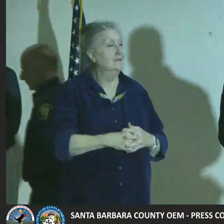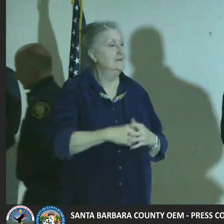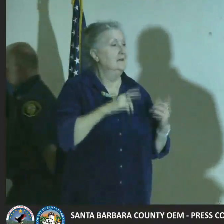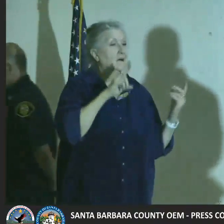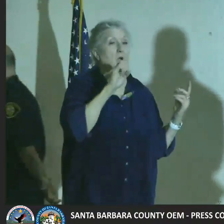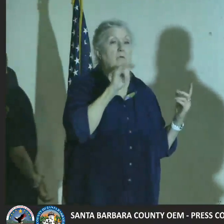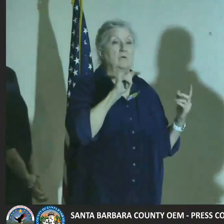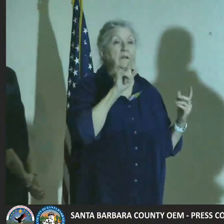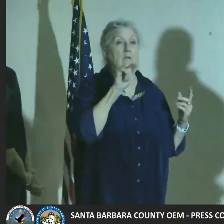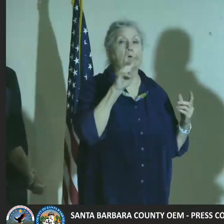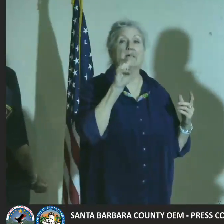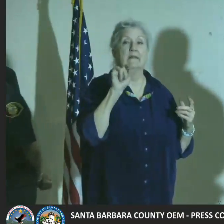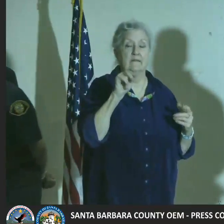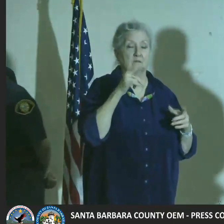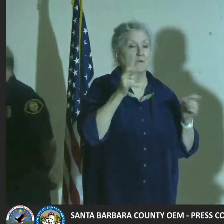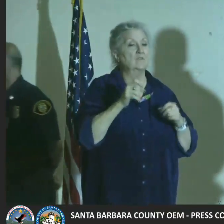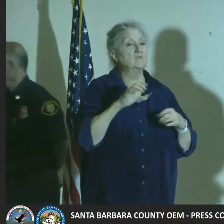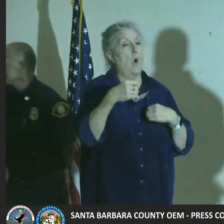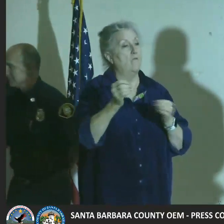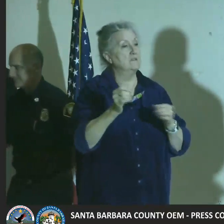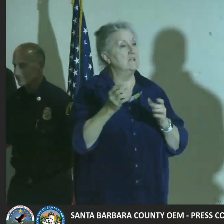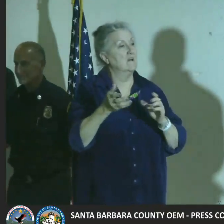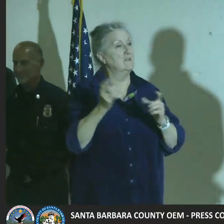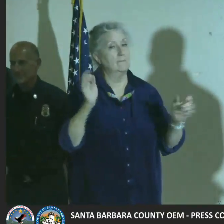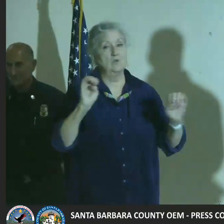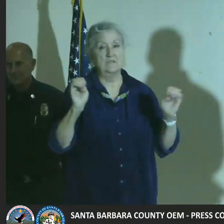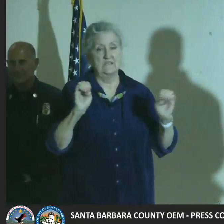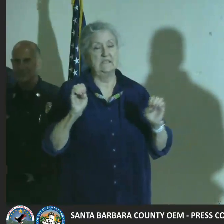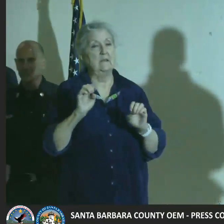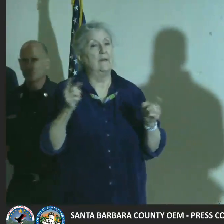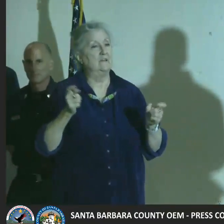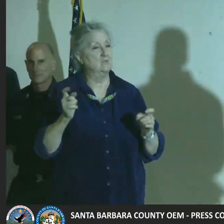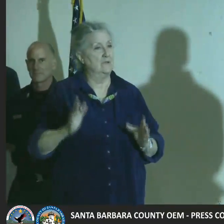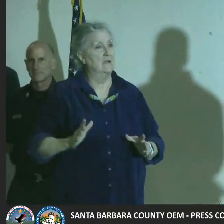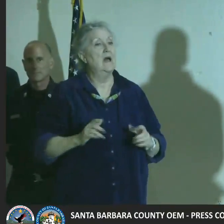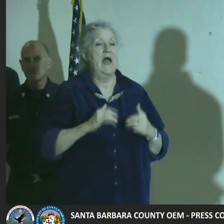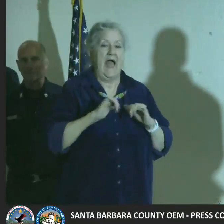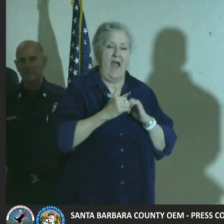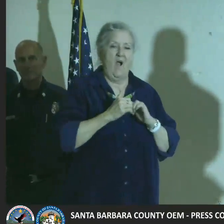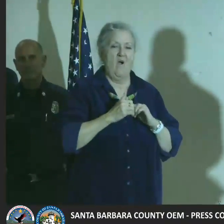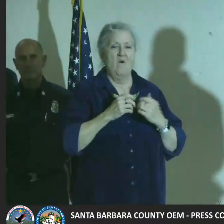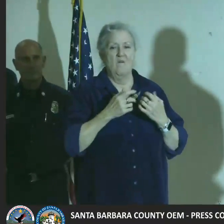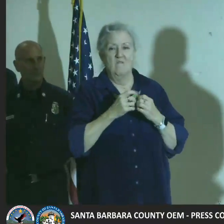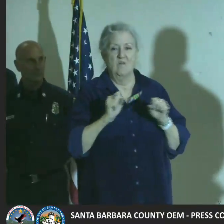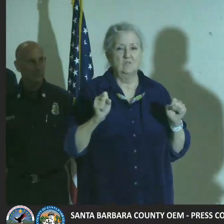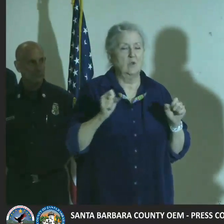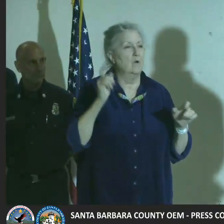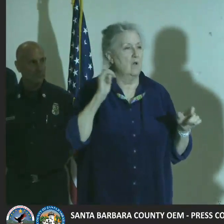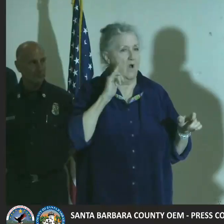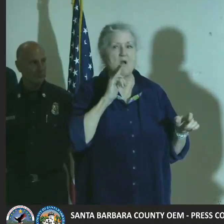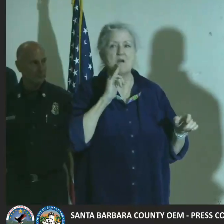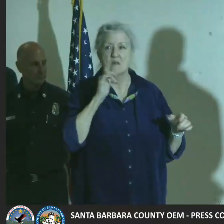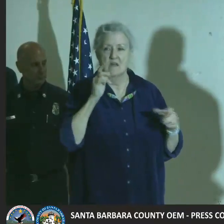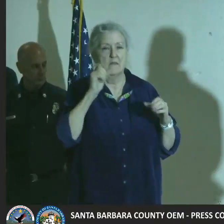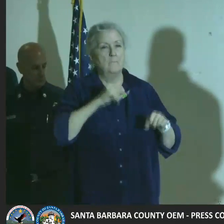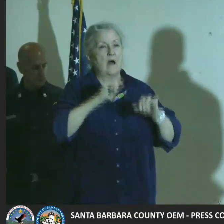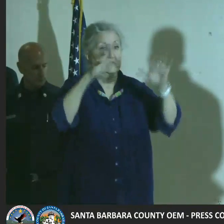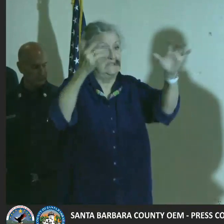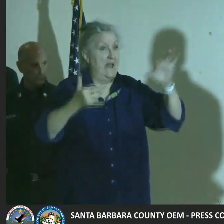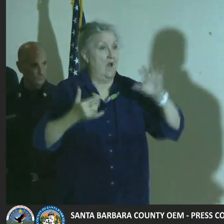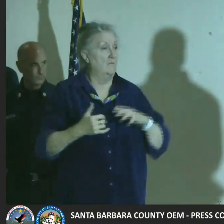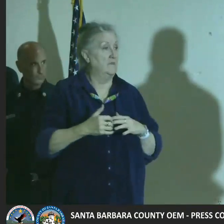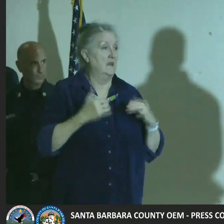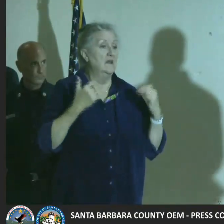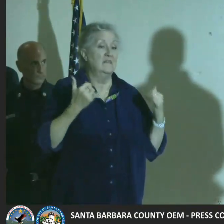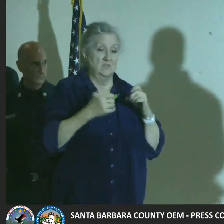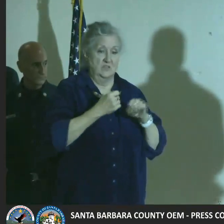Robert Lewin, the Director of the Office of Emergency Management. So the question was, how vulnerable are the mountains now? So this year,